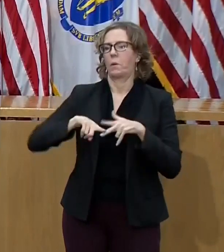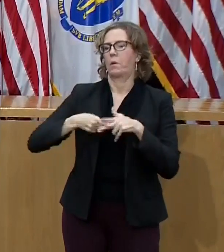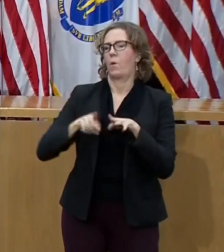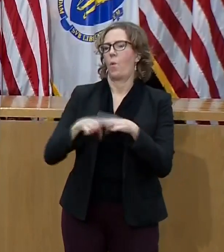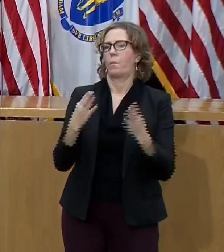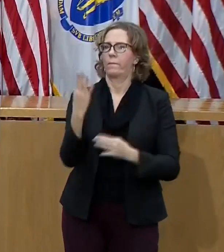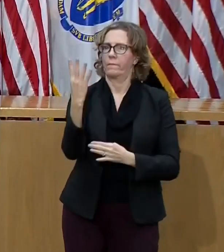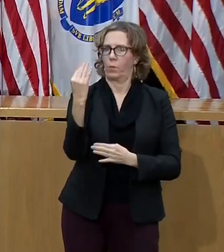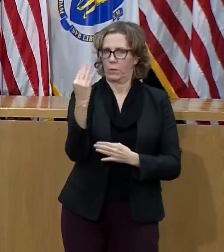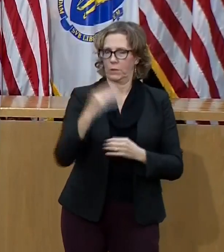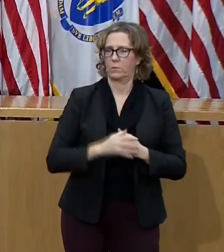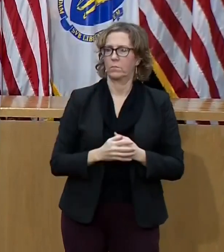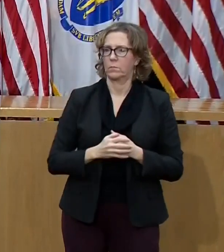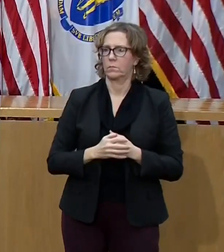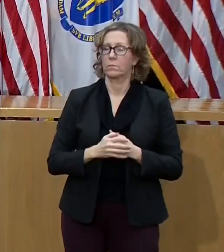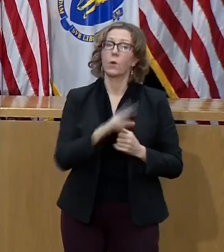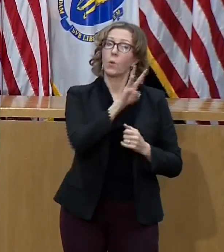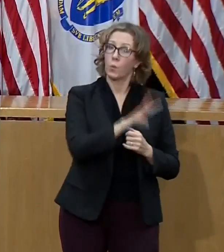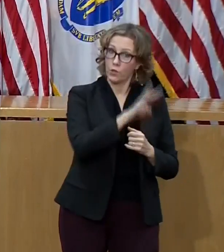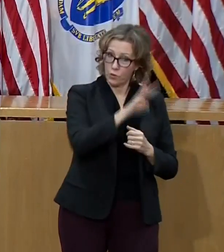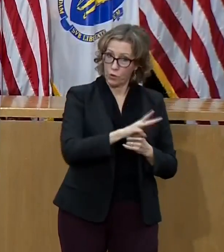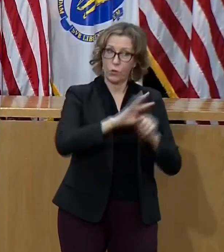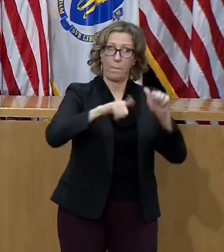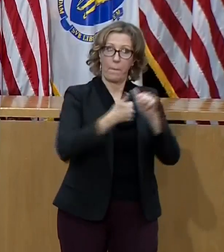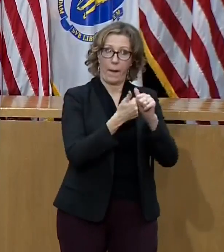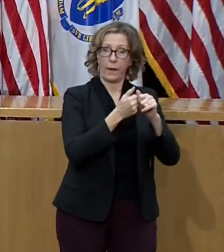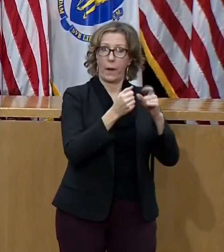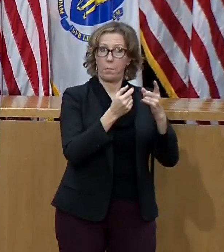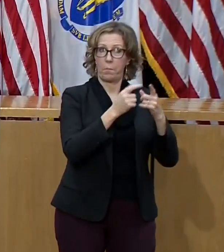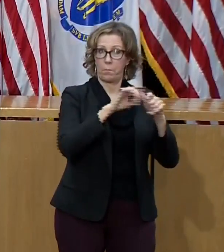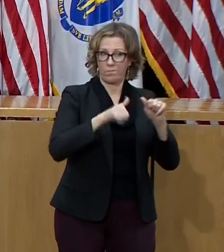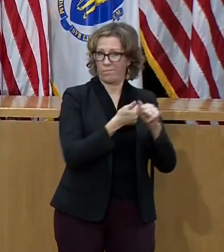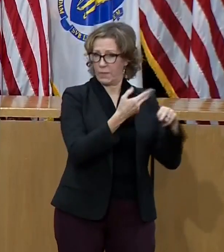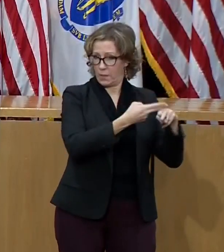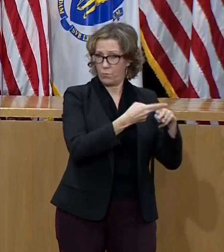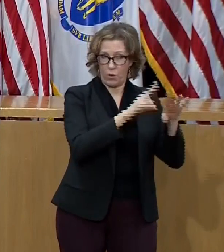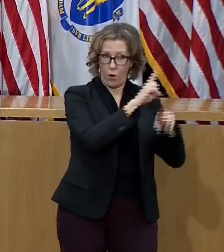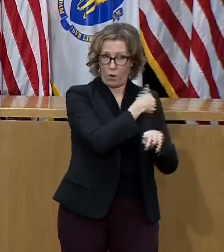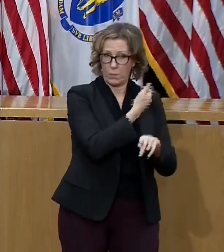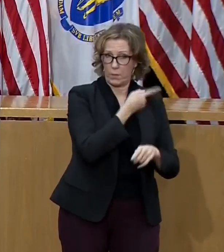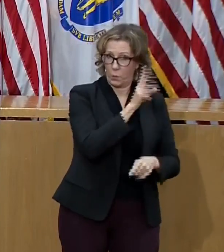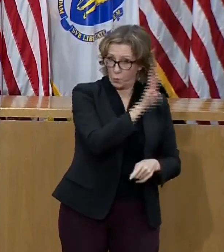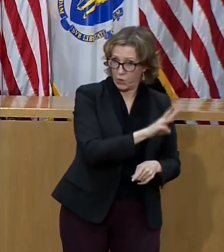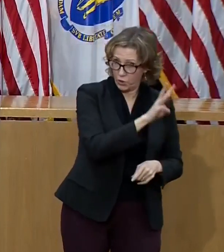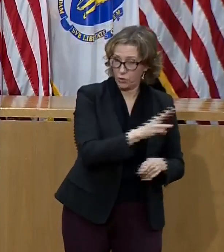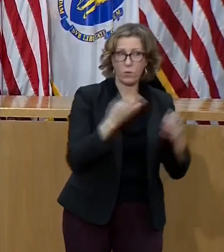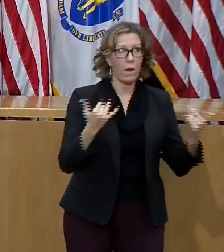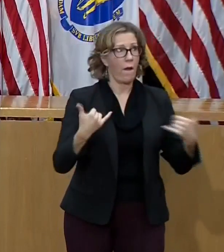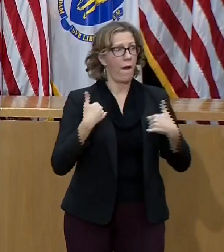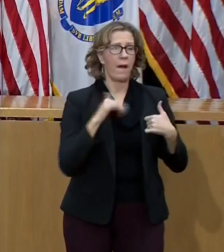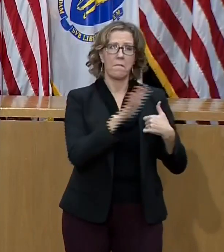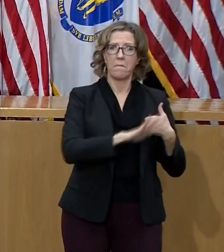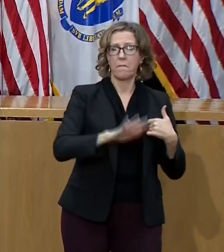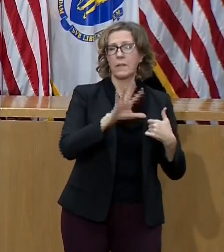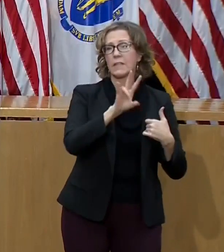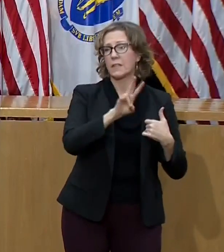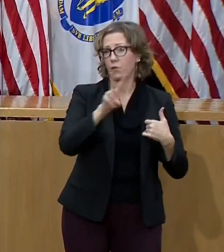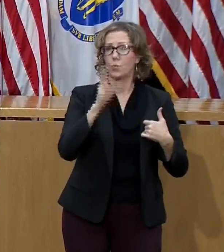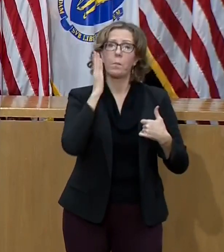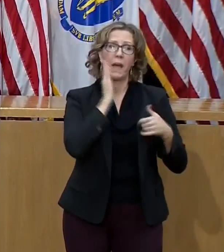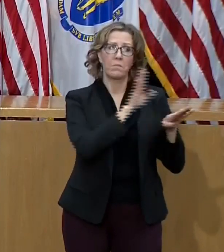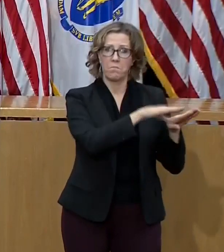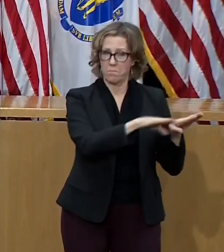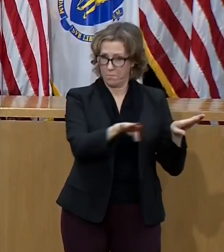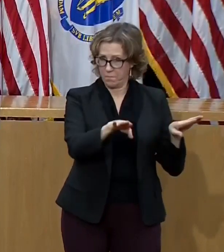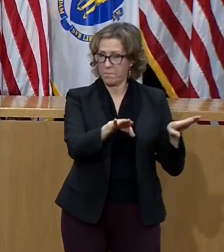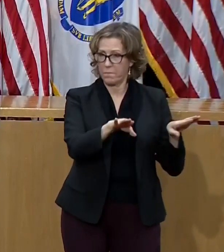to the one at the DCU Center in Worcester, which has capacity at this point for about 72 patients, provide